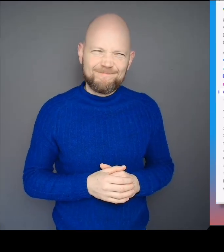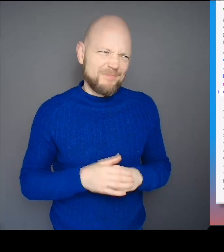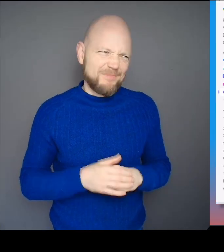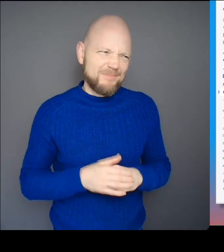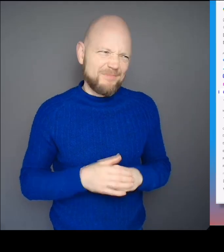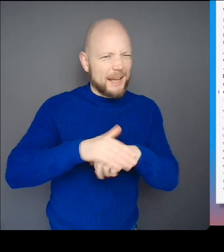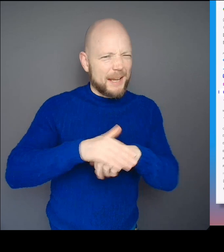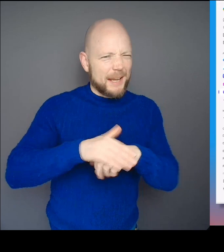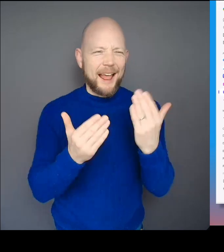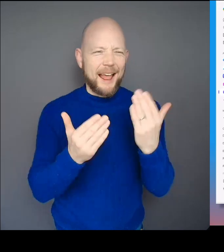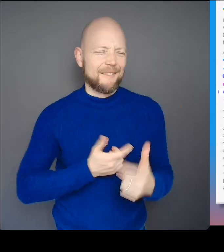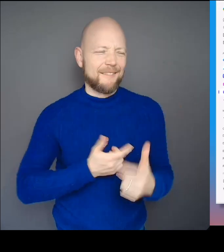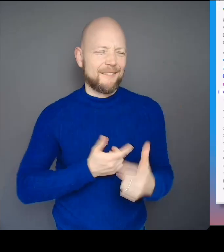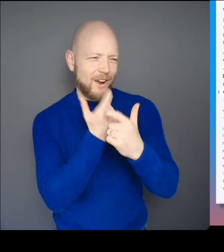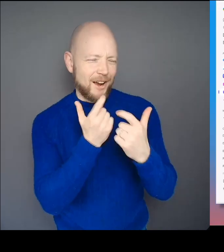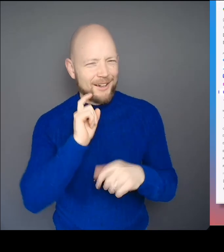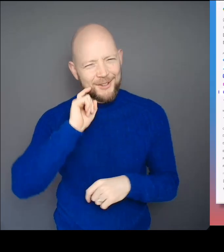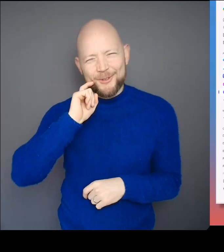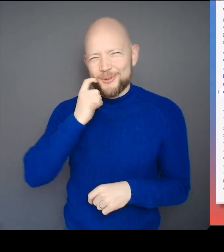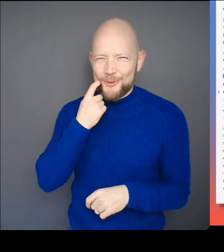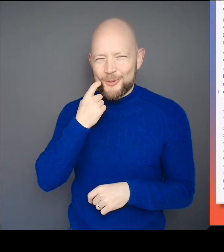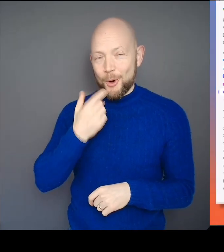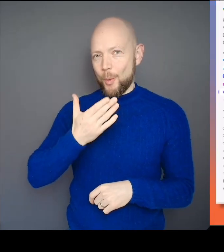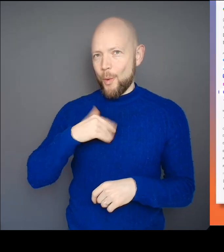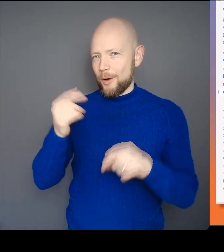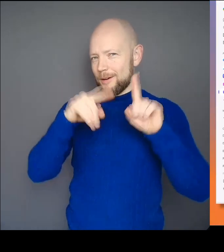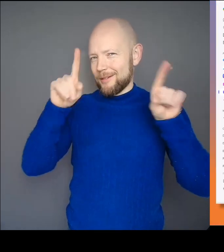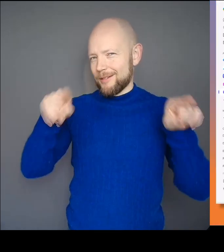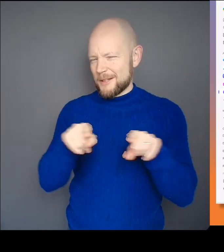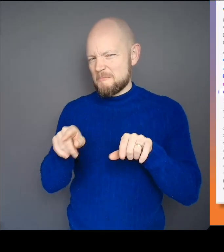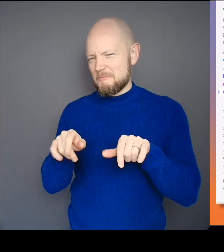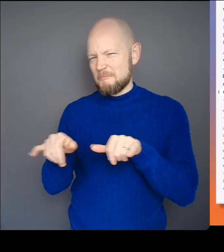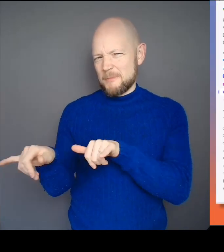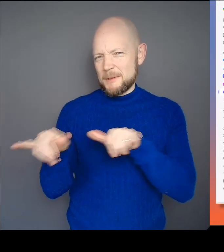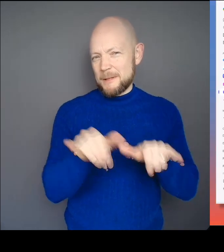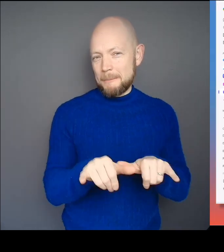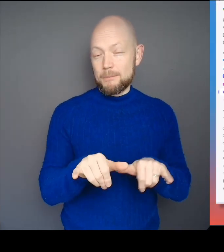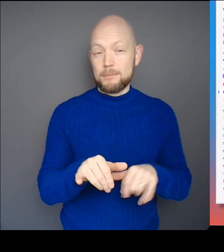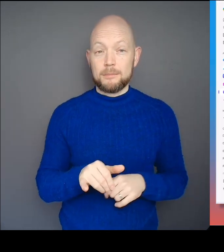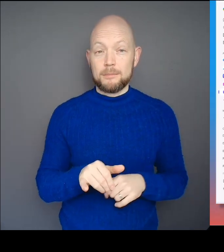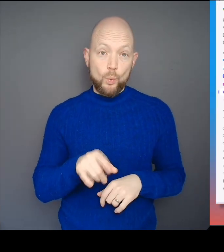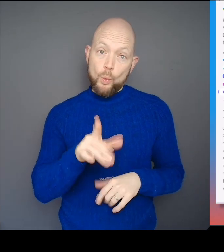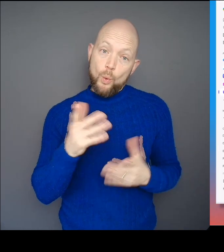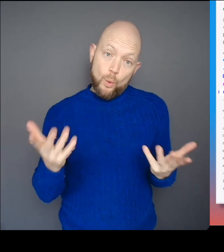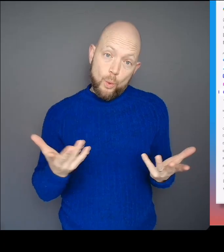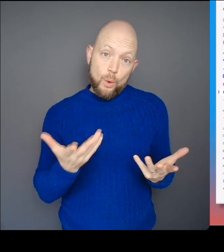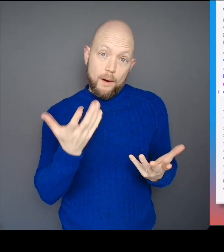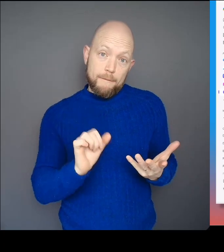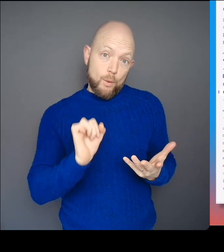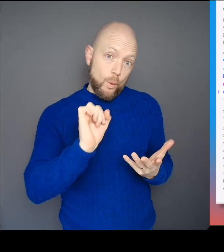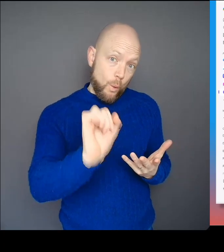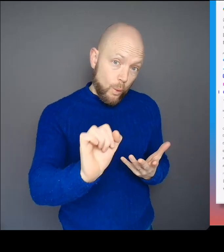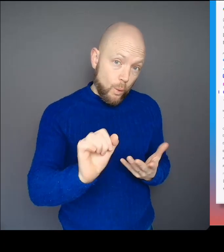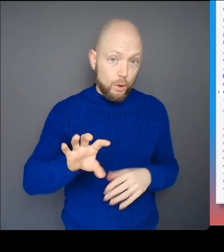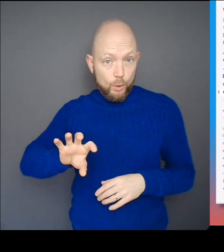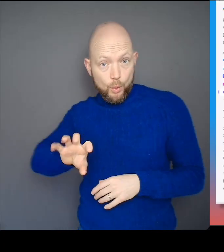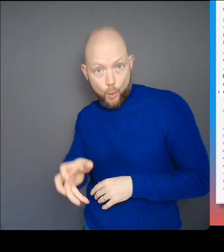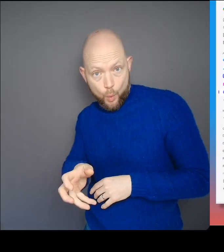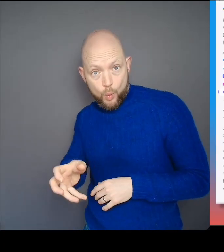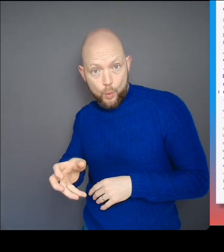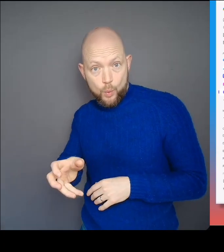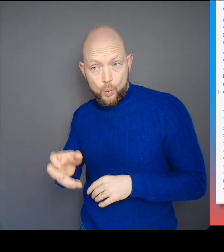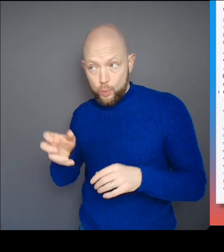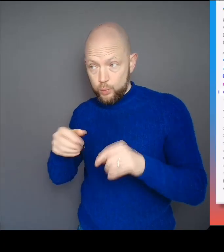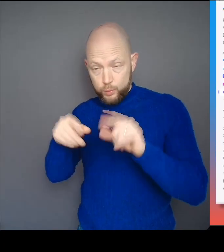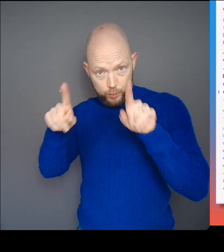I've got something here that's got kind of a lot of cute, fun pets at Workday type stuff in there, this should generate something. But if you've got your own image or